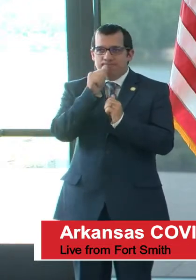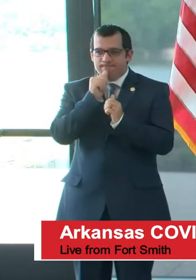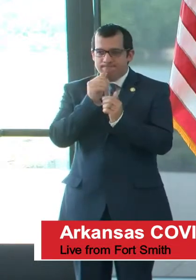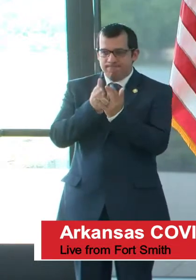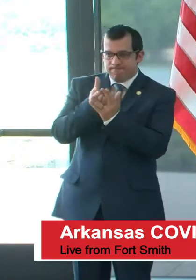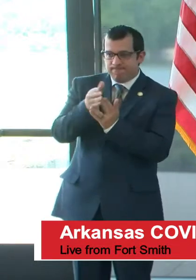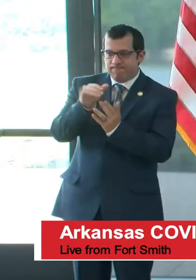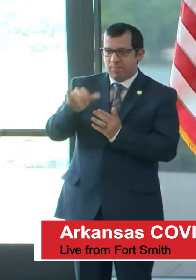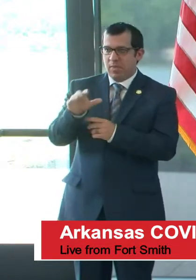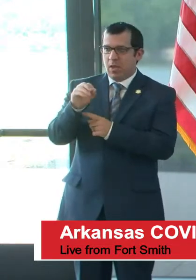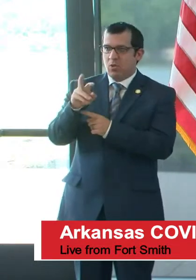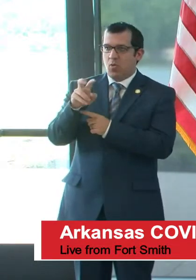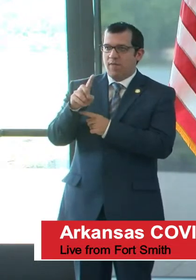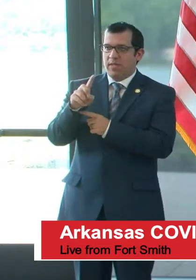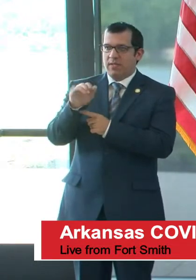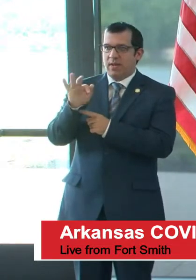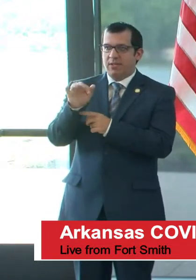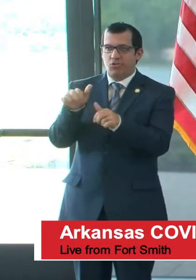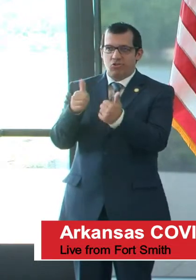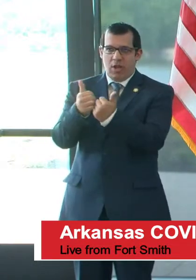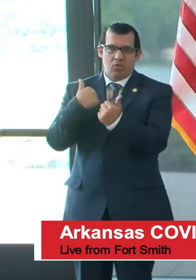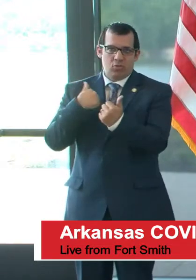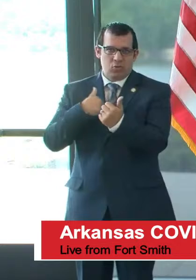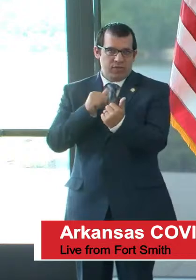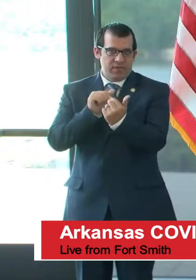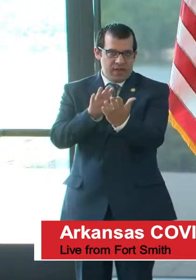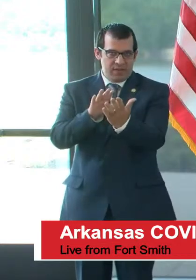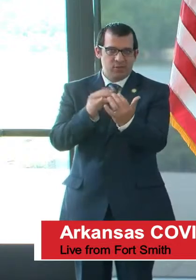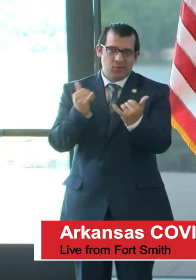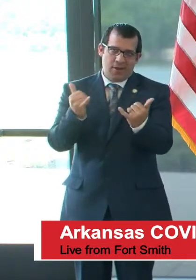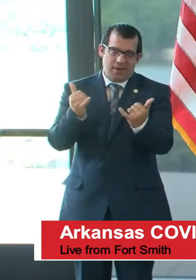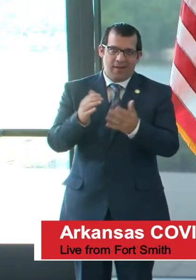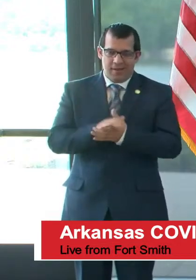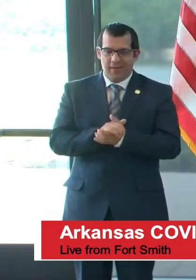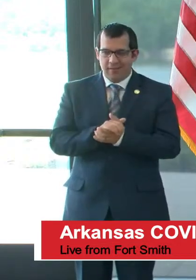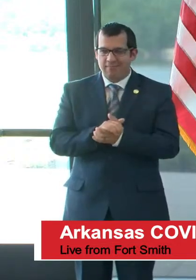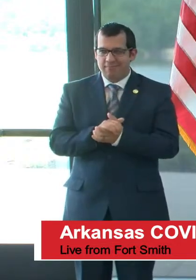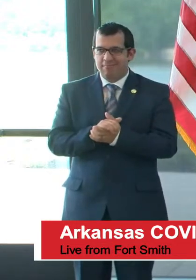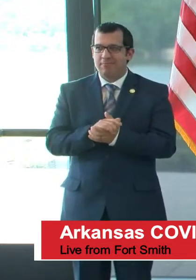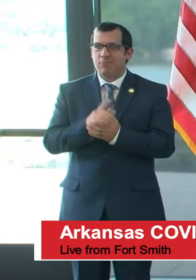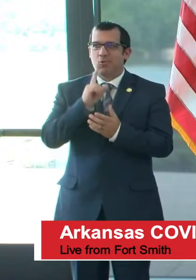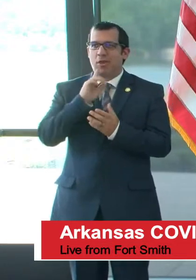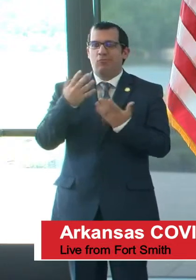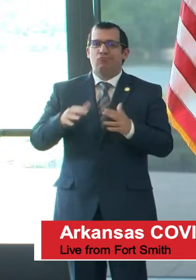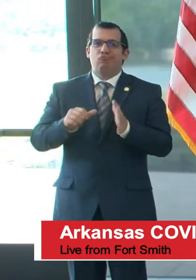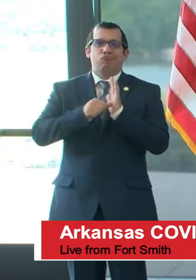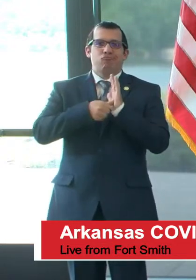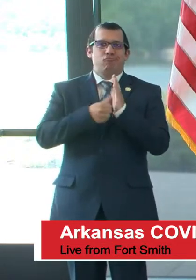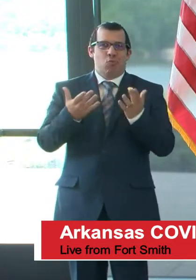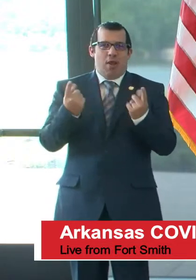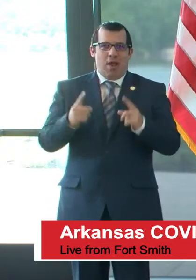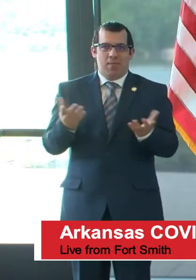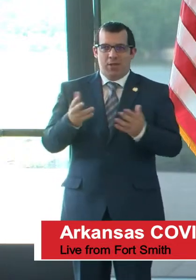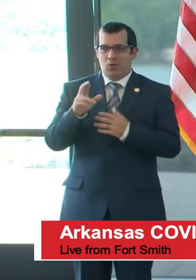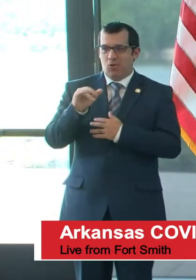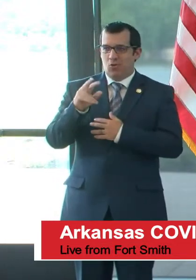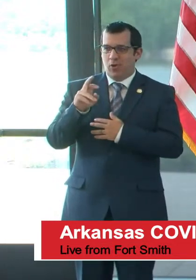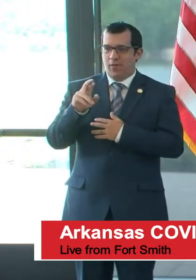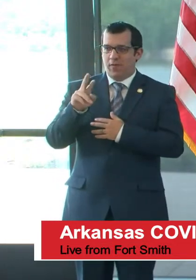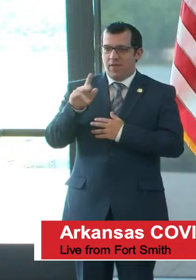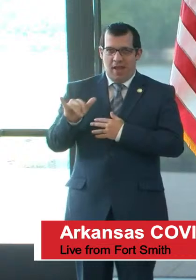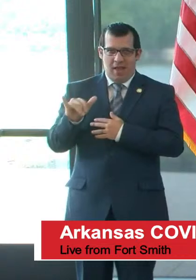the COVID challenges that we face today. And of course, it's very impressive what's happening in the River Valley with